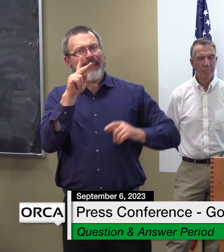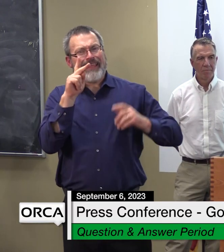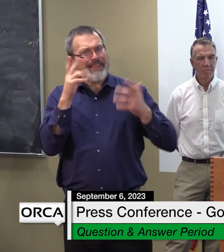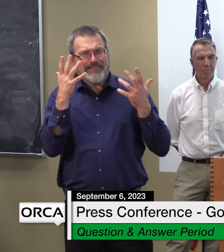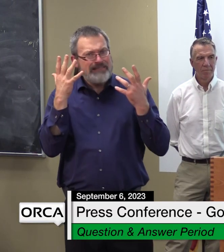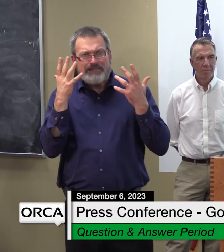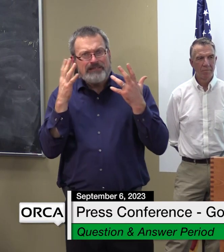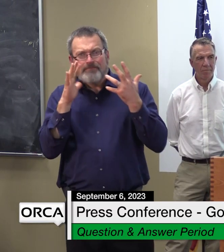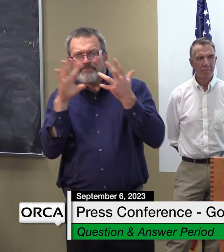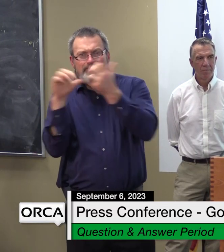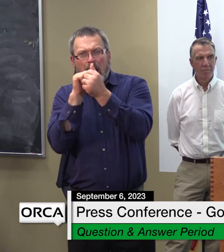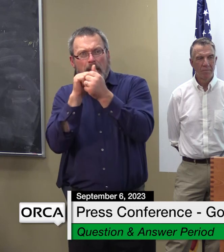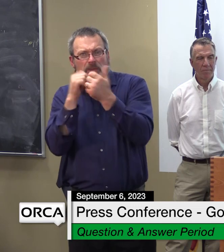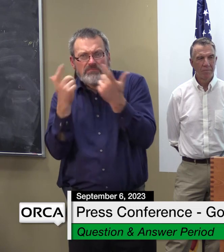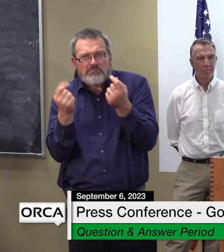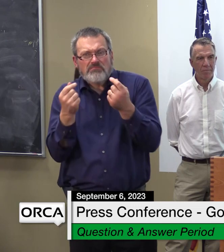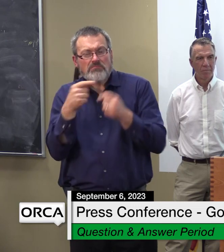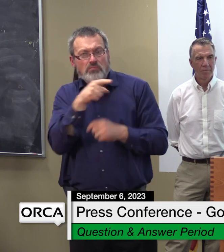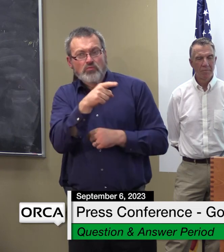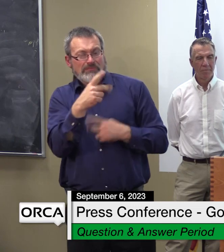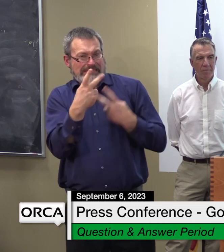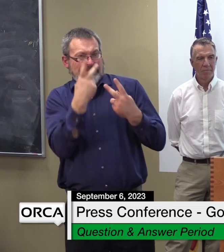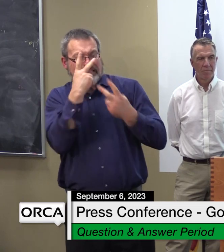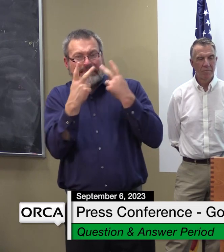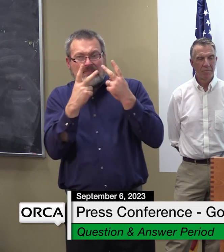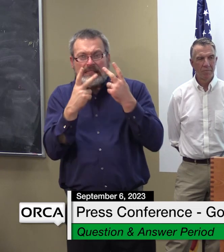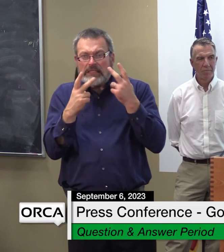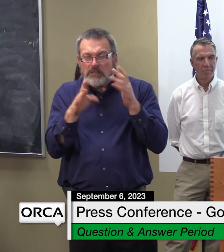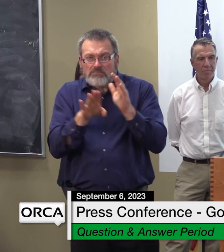seen any uptick or have you noticed any